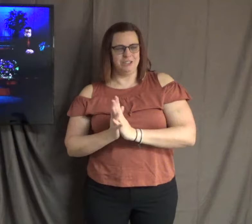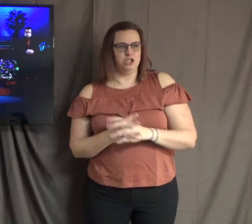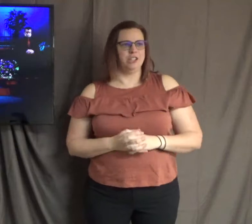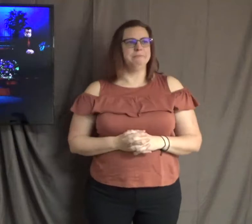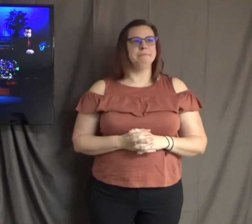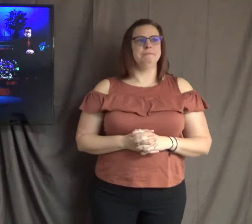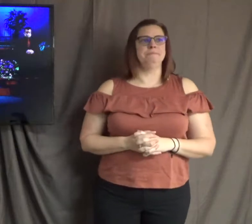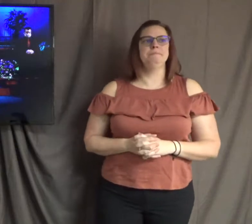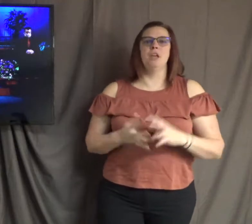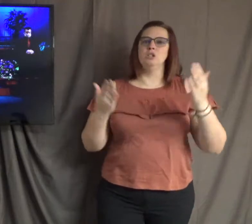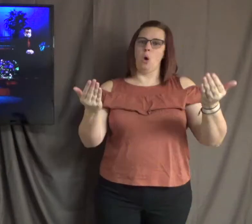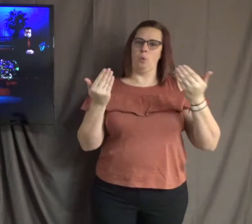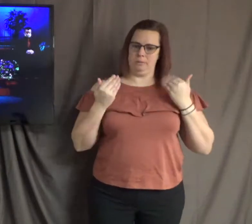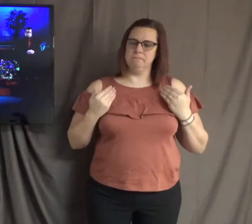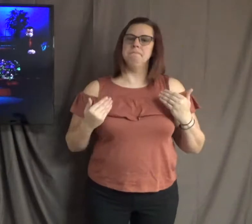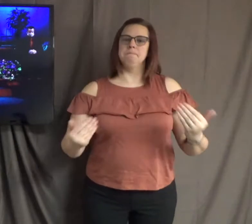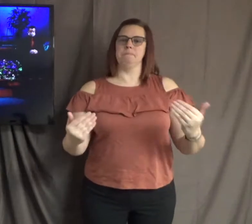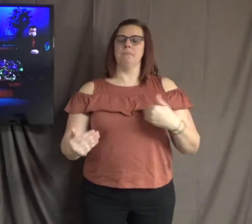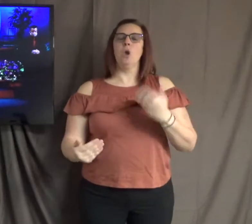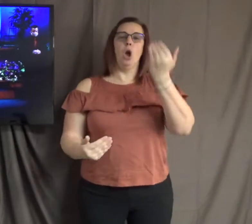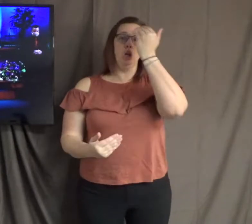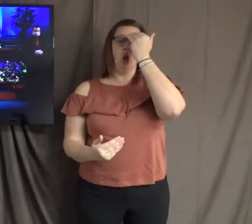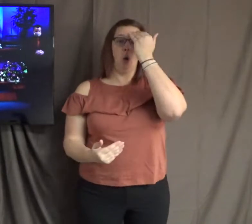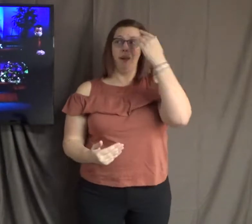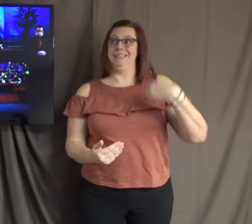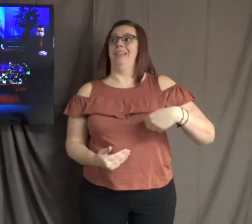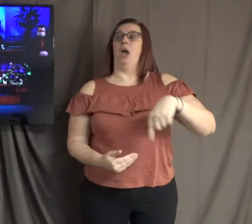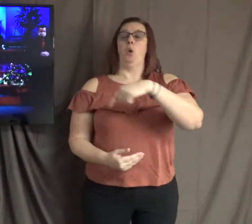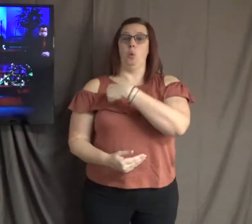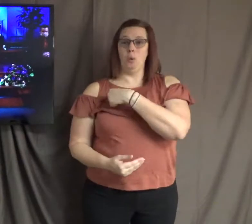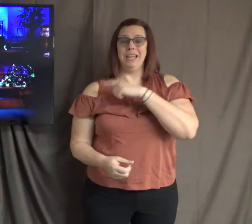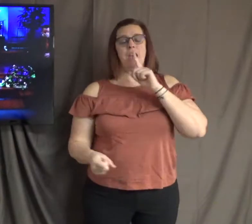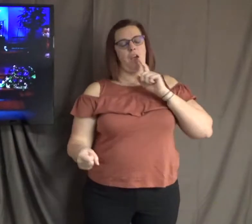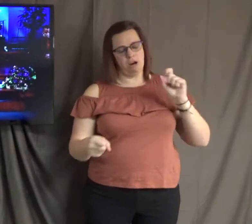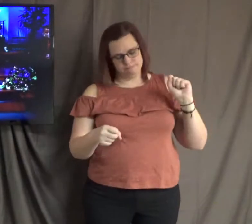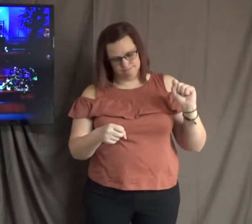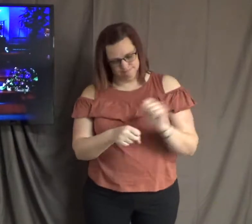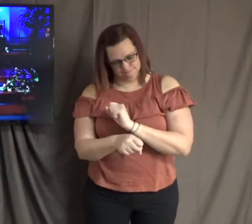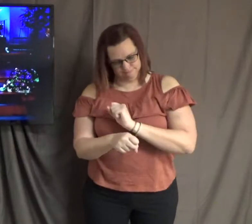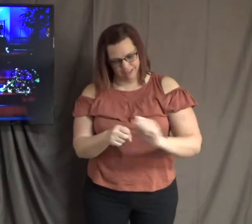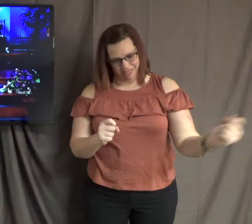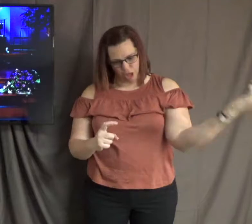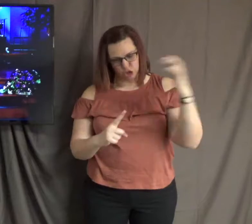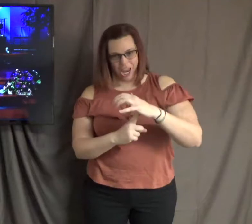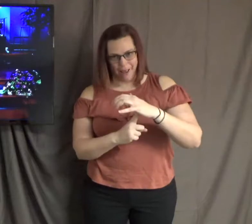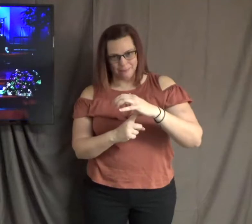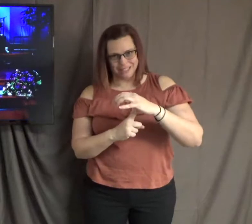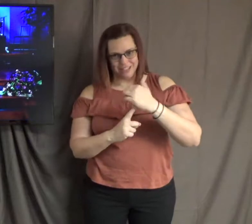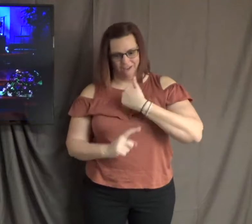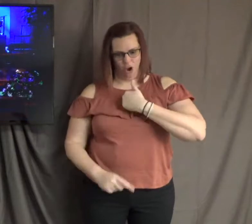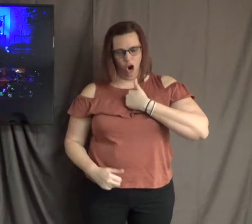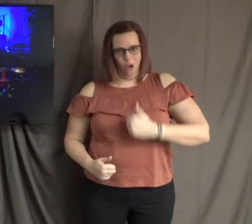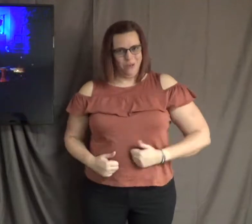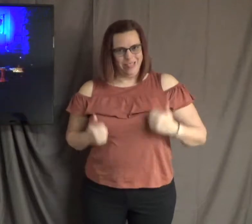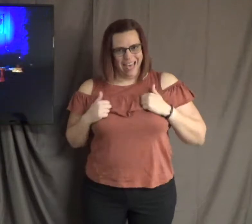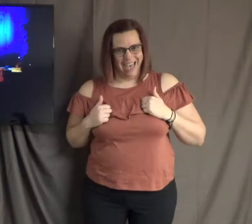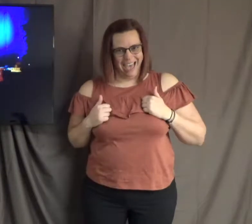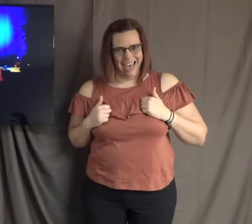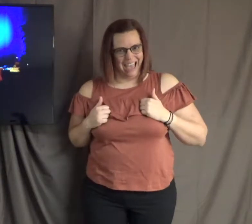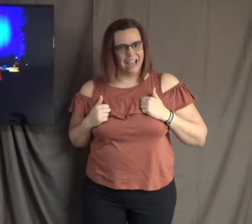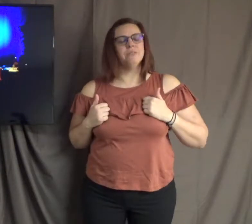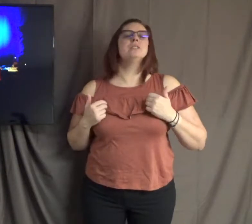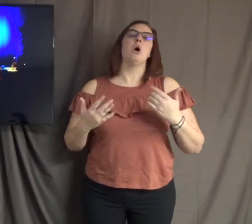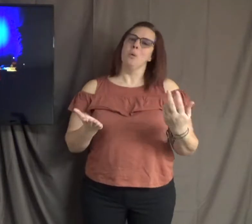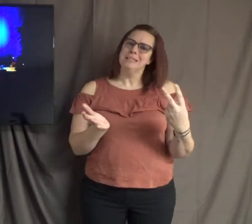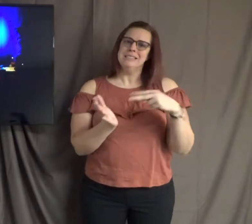we just go forth knowing that we are absolutely the champions of our own lives, and we stand